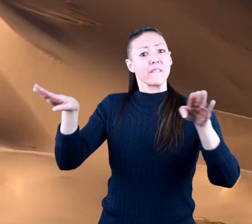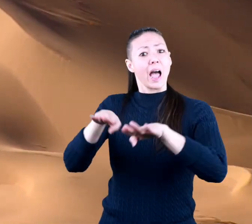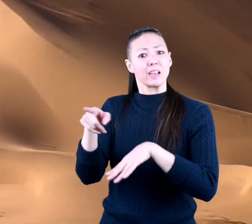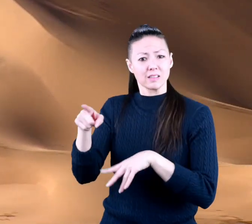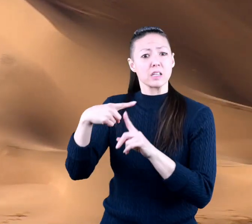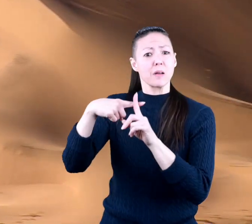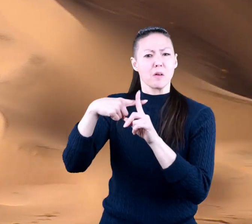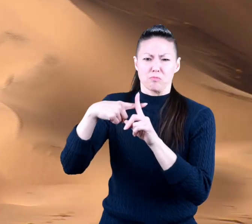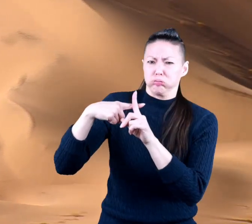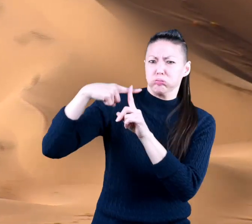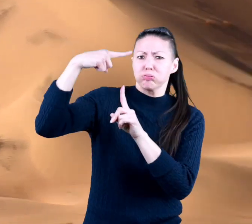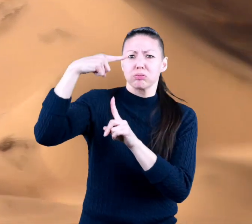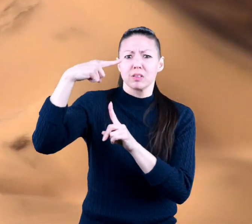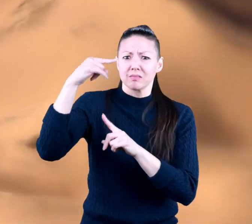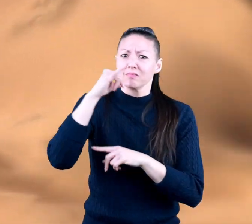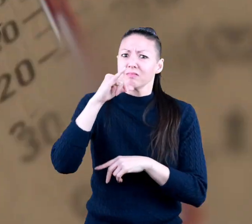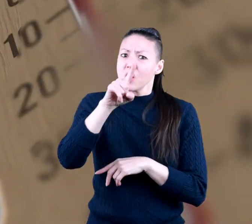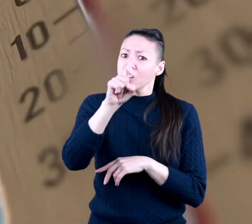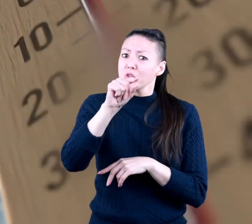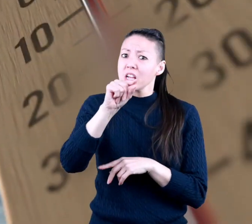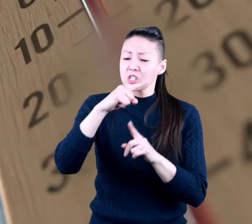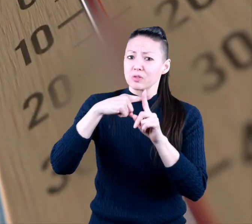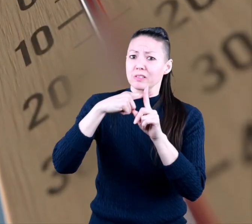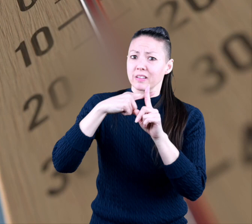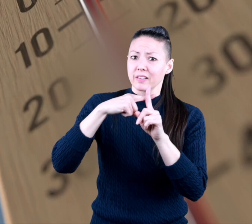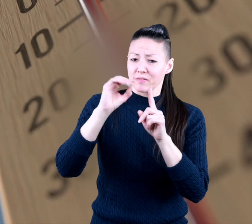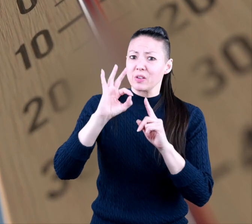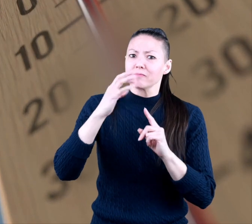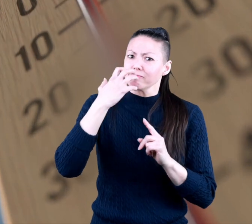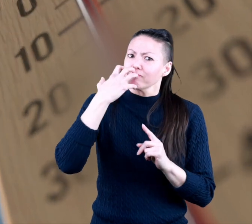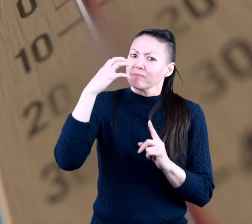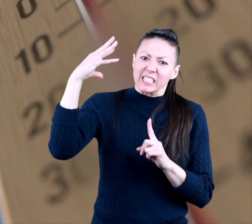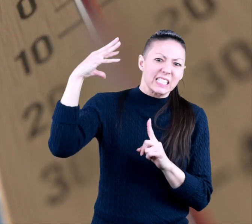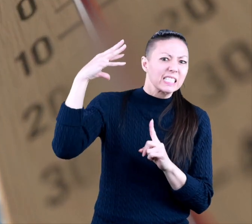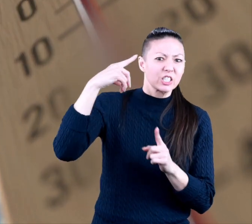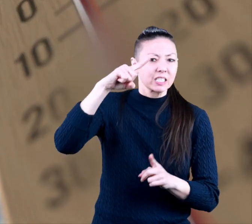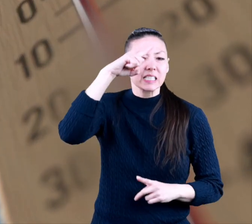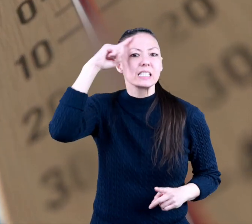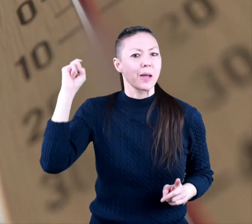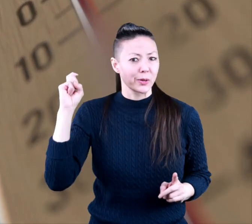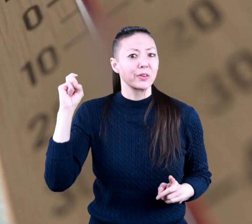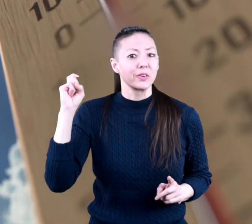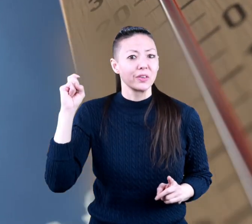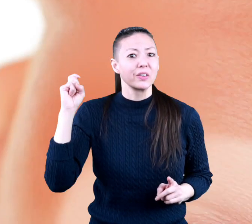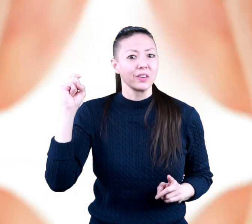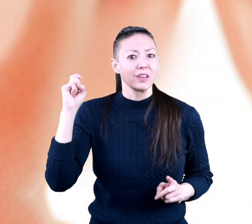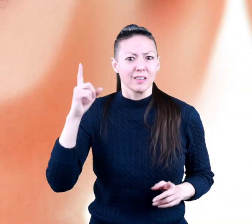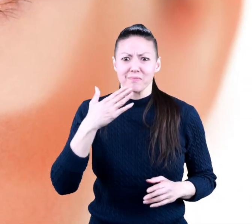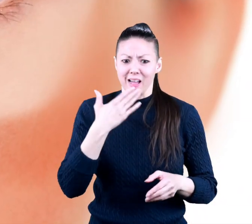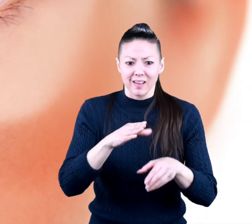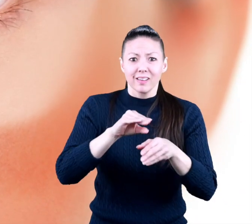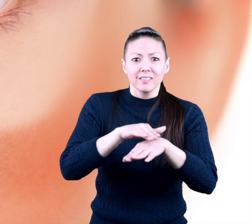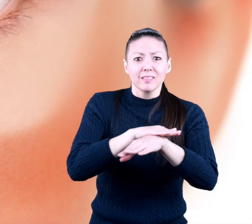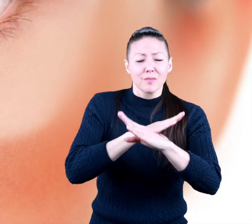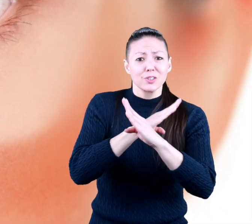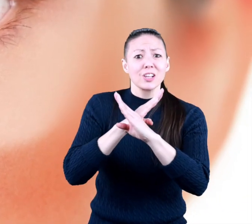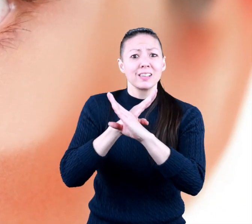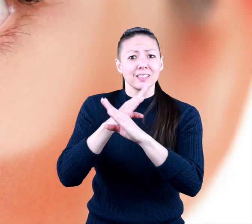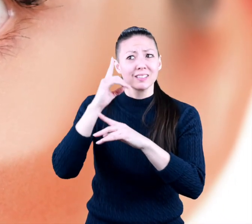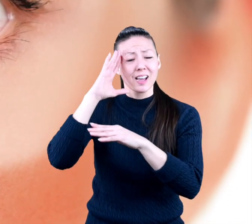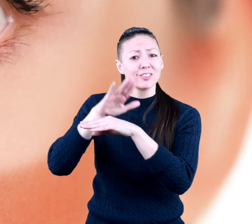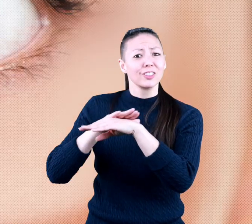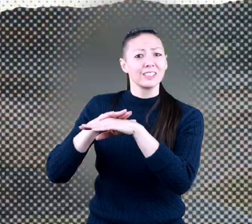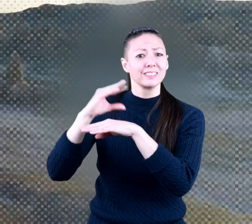Death Valley, the temperature has been known to hit 120 degrees Fahrenheit in the summer. You better pack